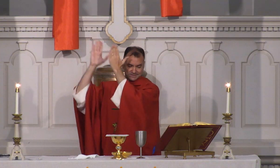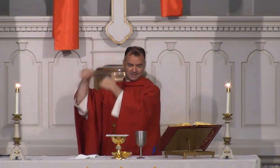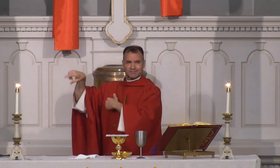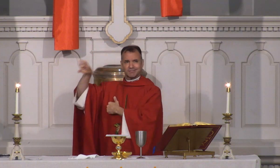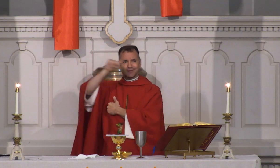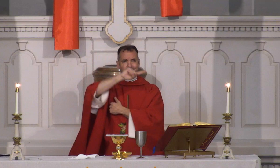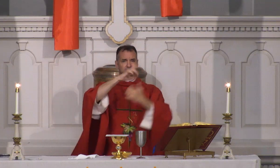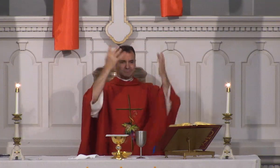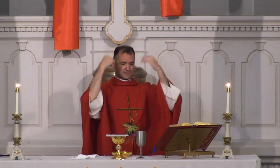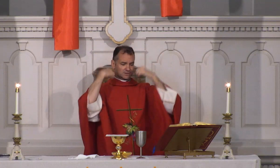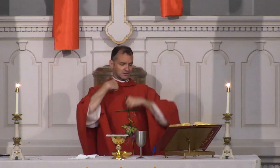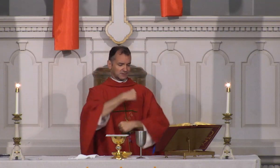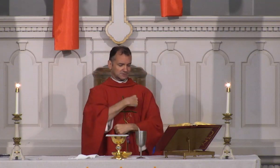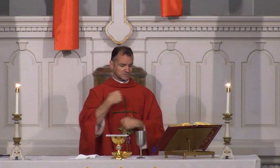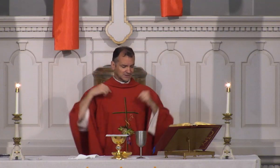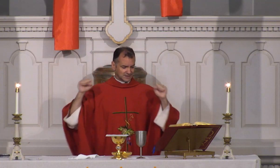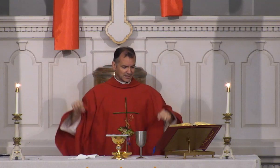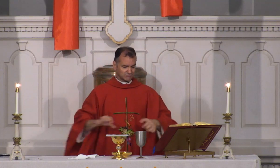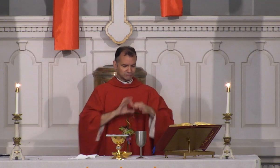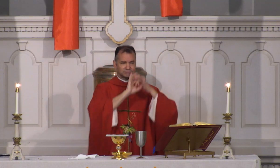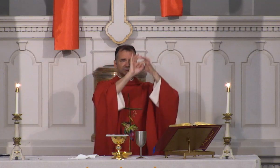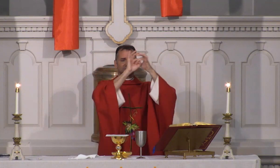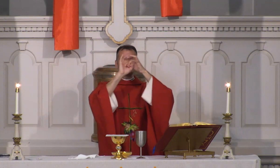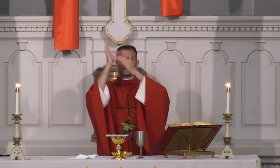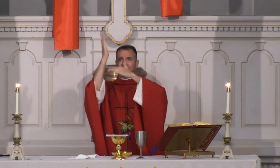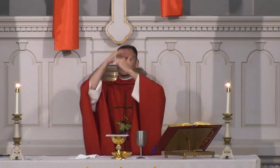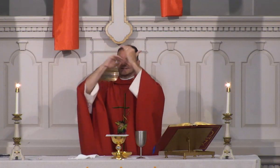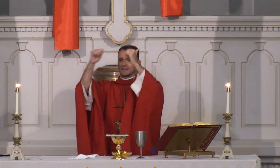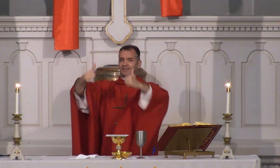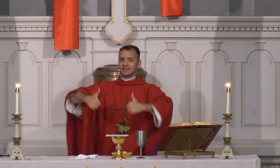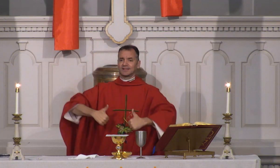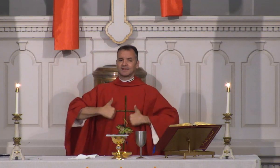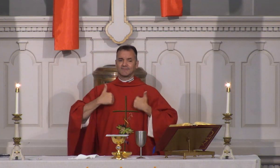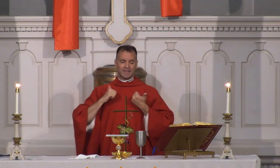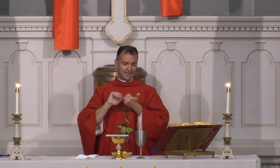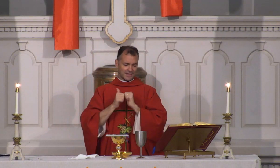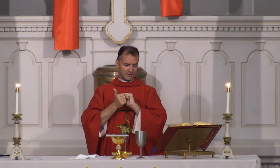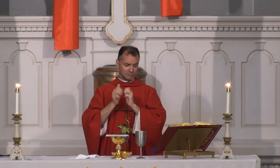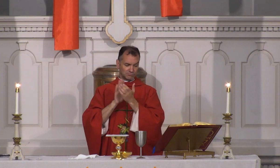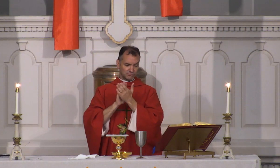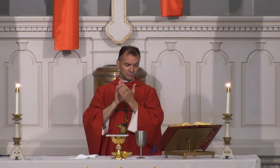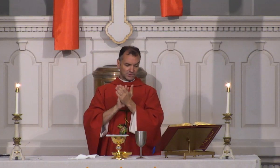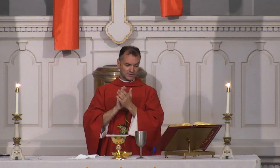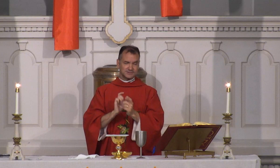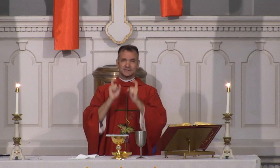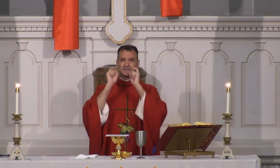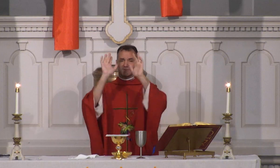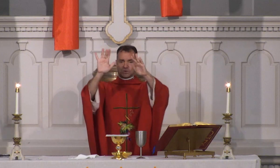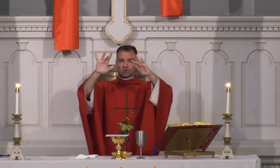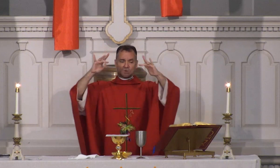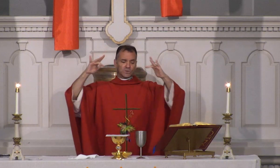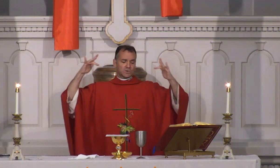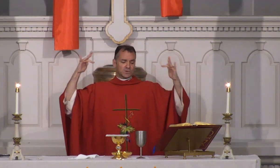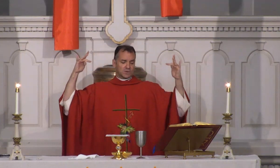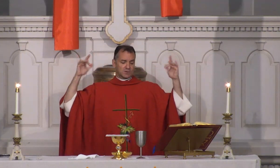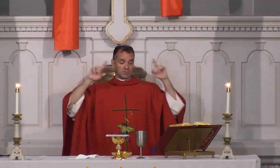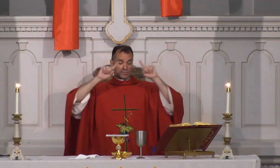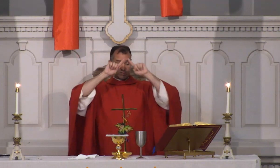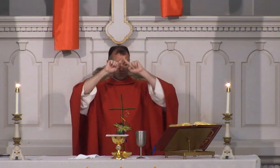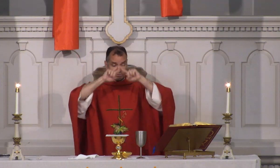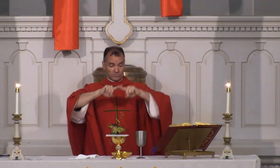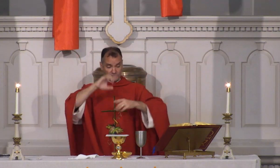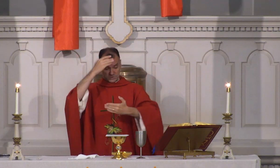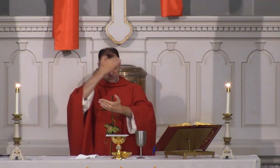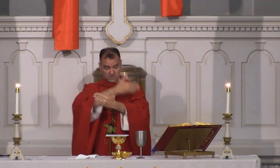Blessed Joseph, her spouse, with the blessed apostles, and all the saints who have pleased you throughout the ages, we may merit to